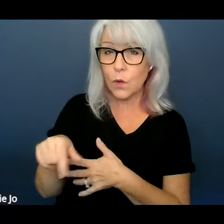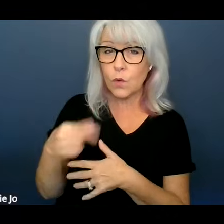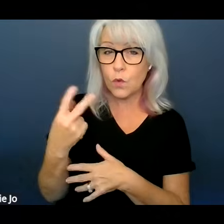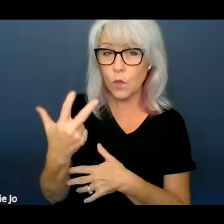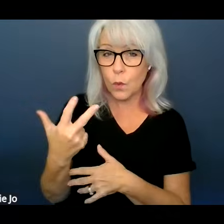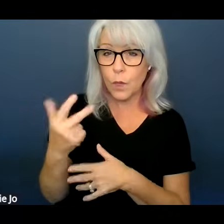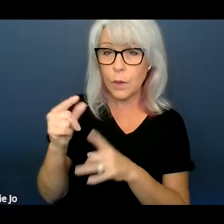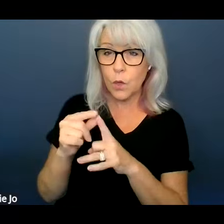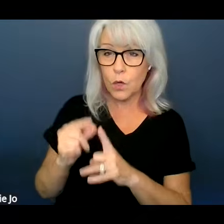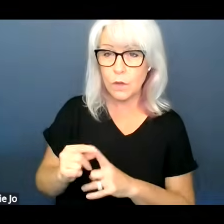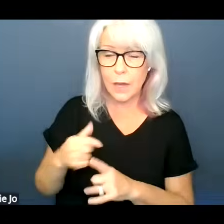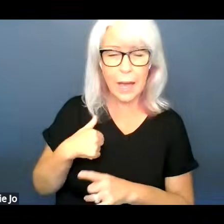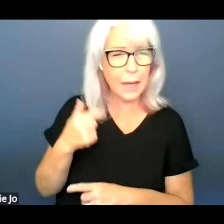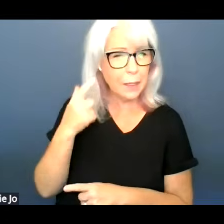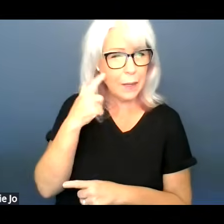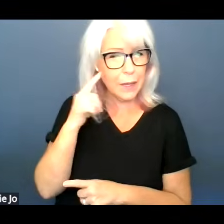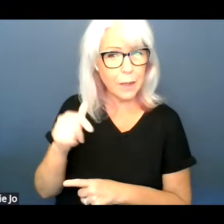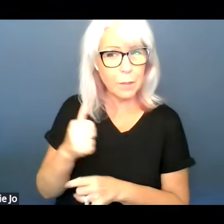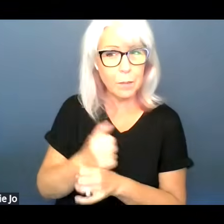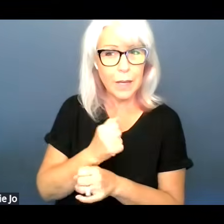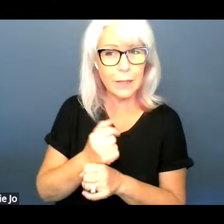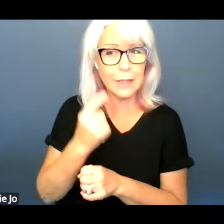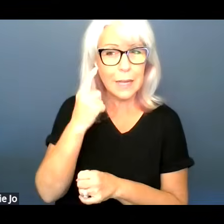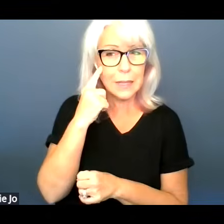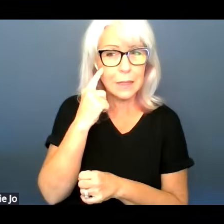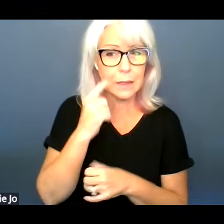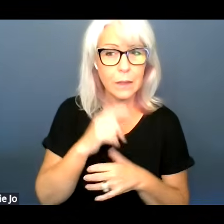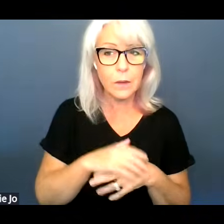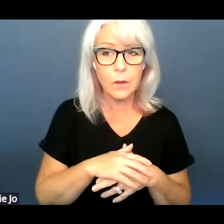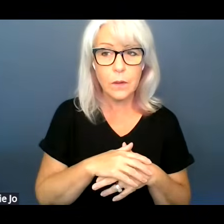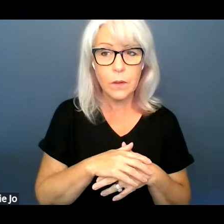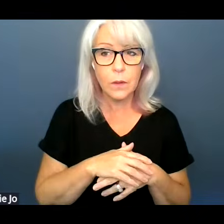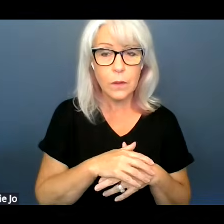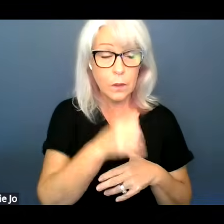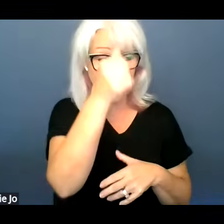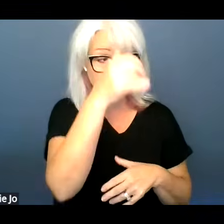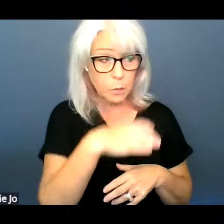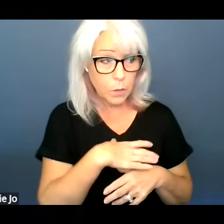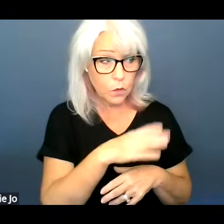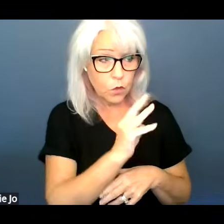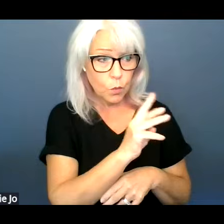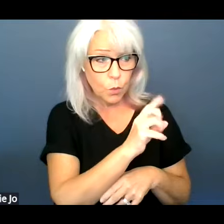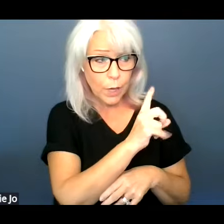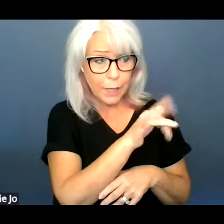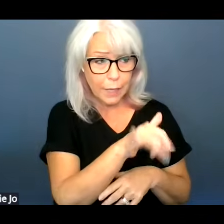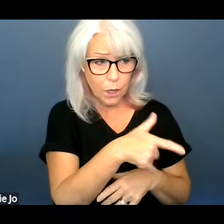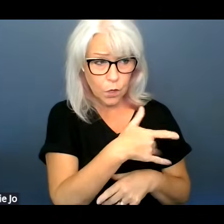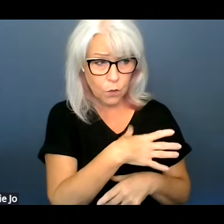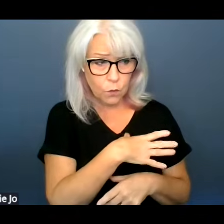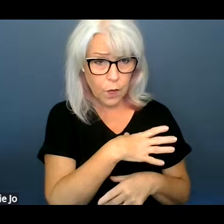makes more sense this way, I think. I think so, but Um, Brady, are you okay with that?